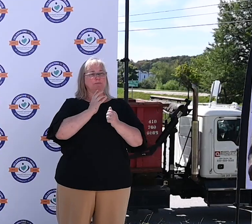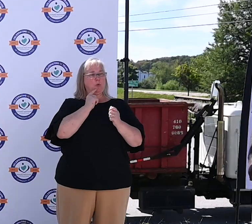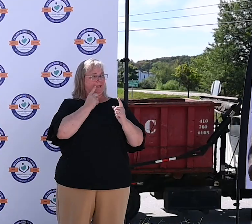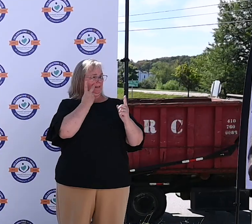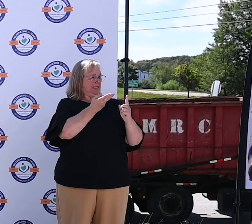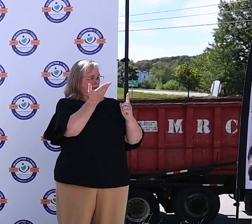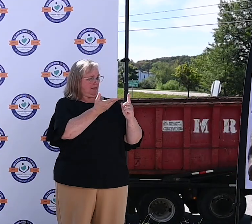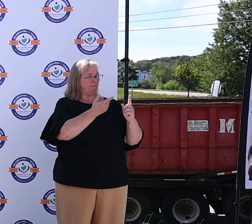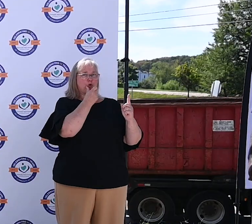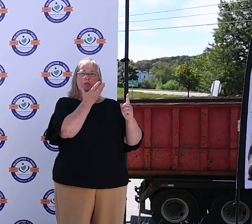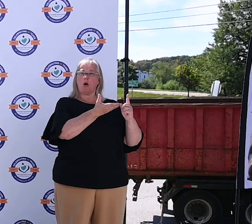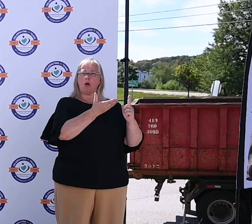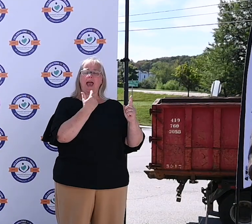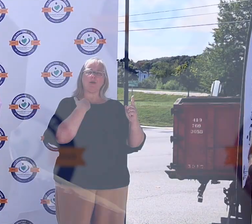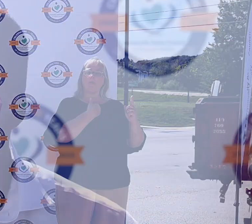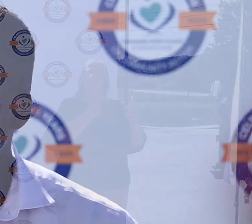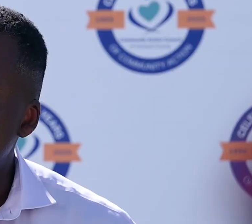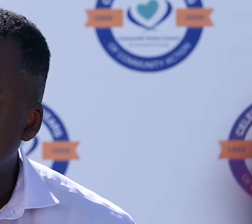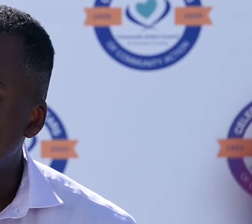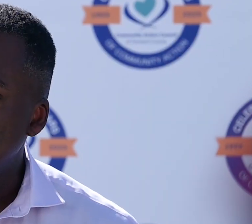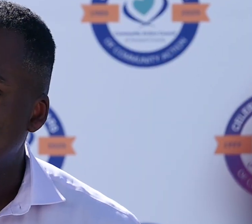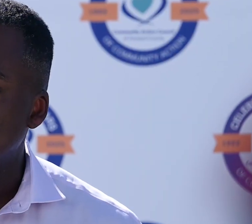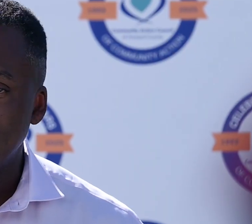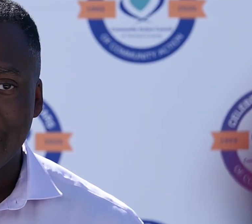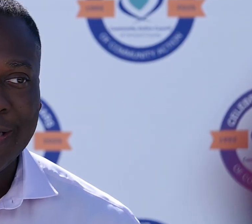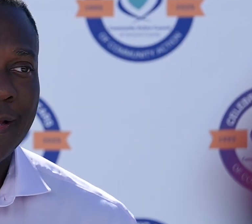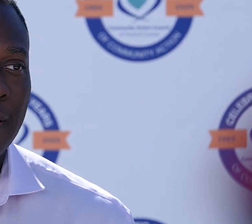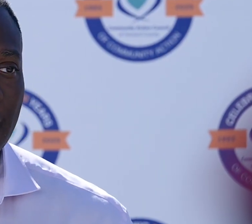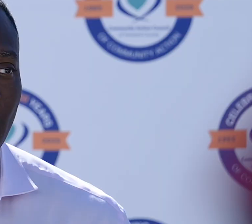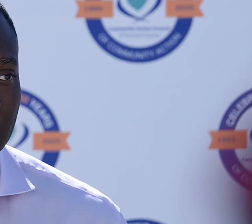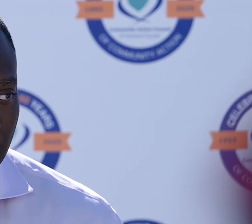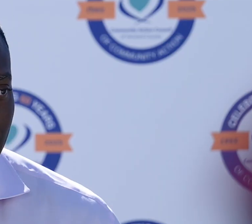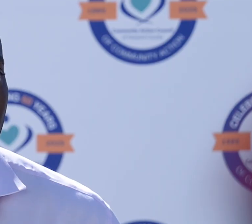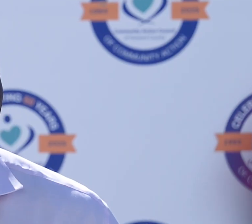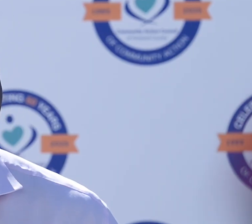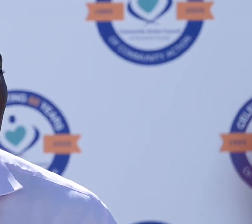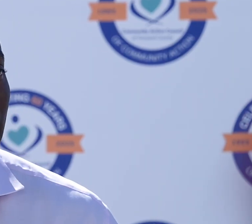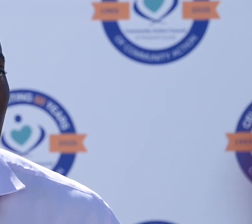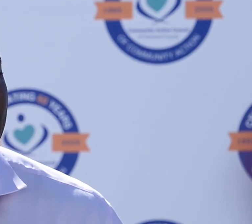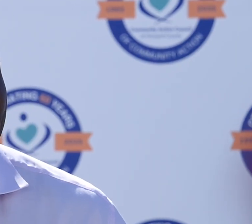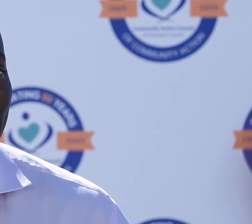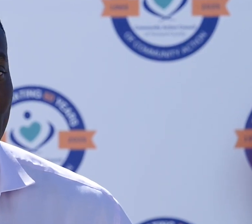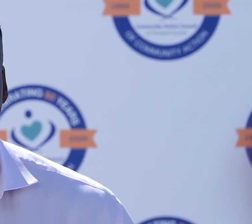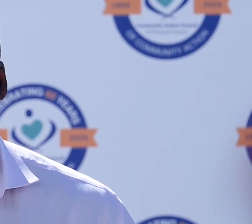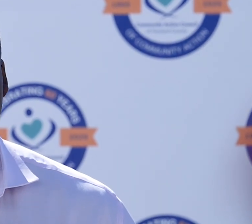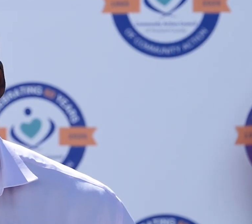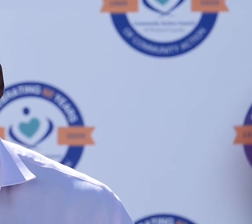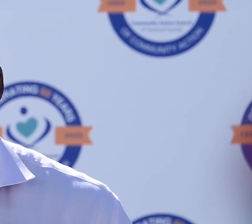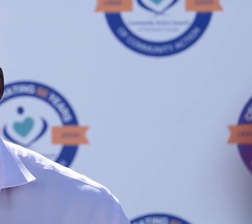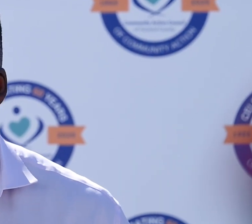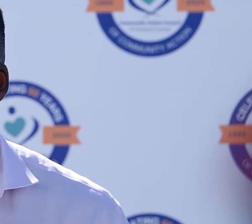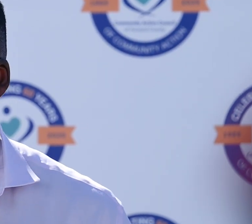they are and we love them. Because only through leading with love are we going to get through some of